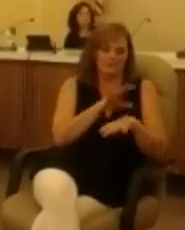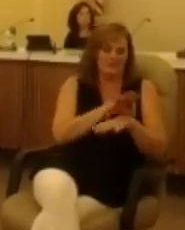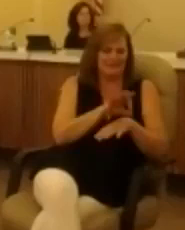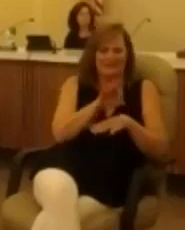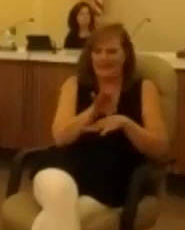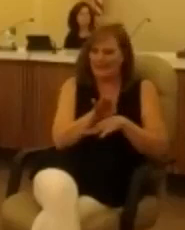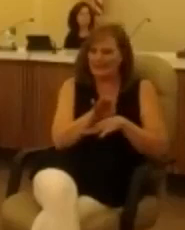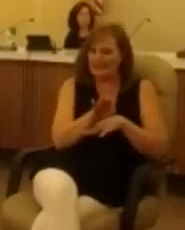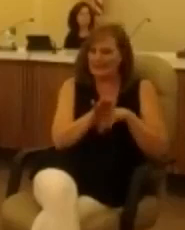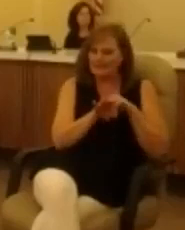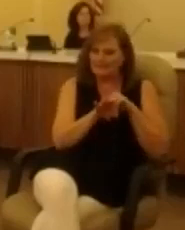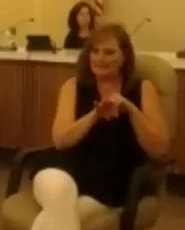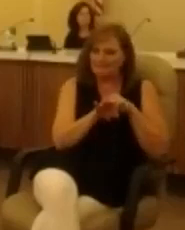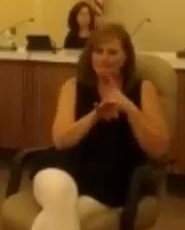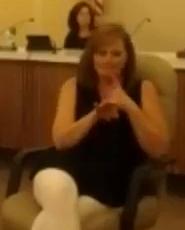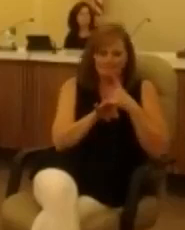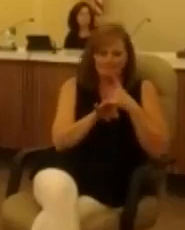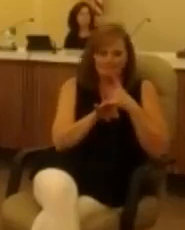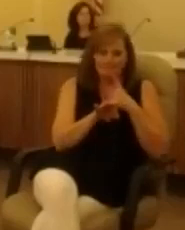99.